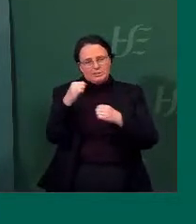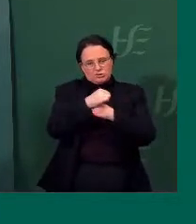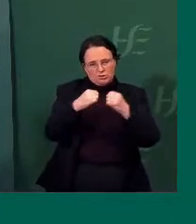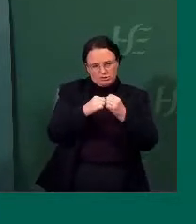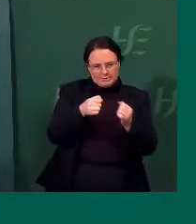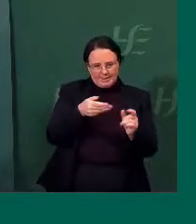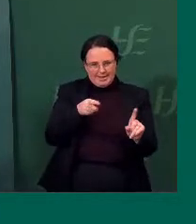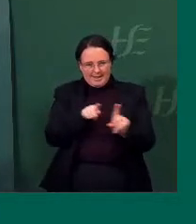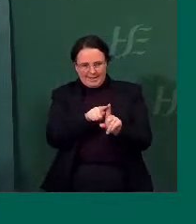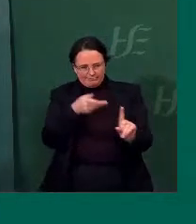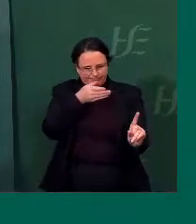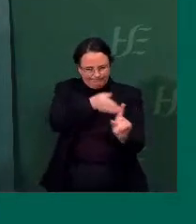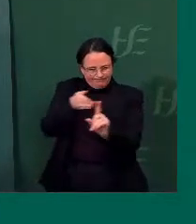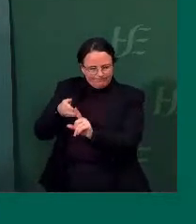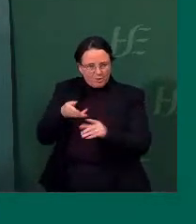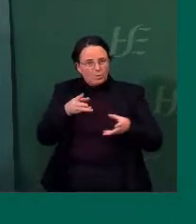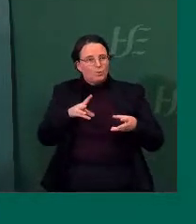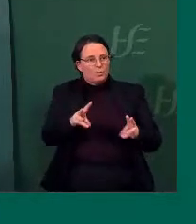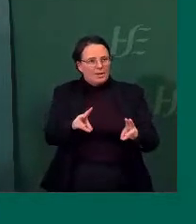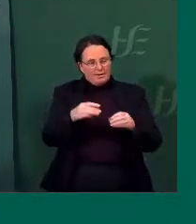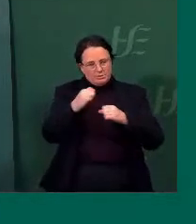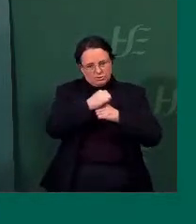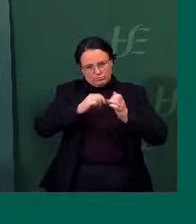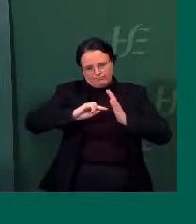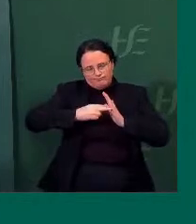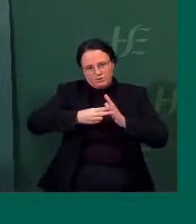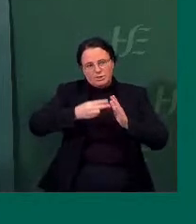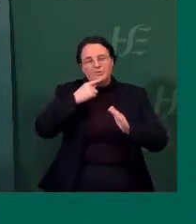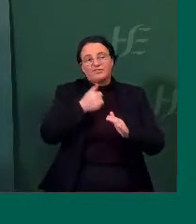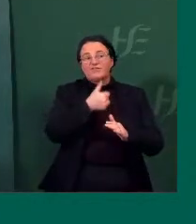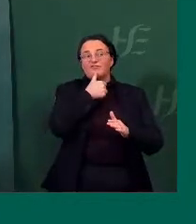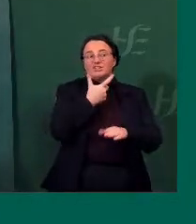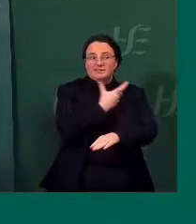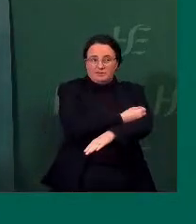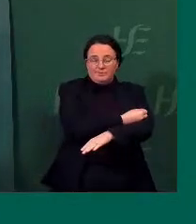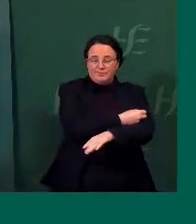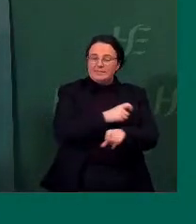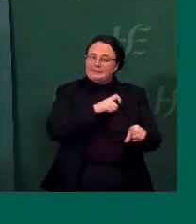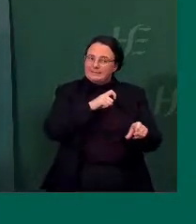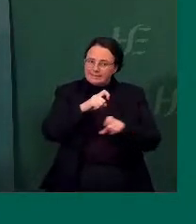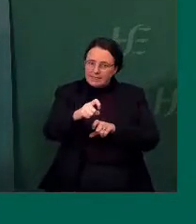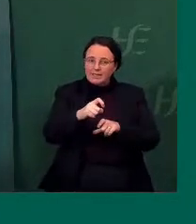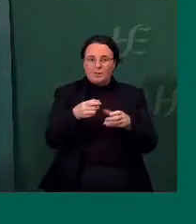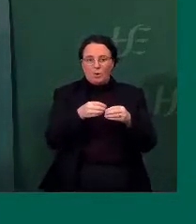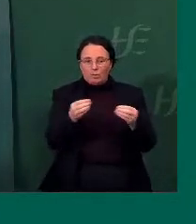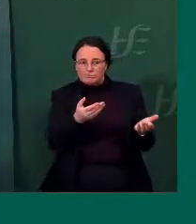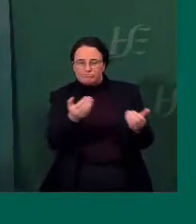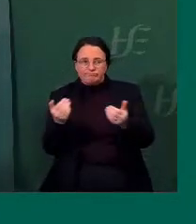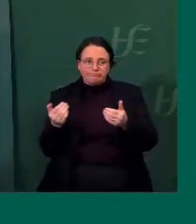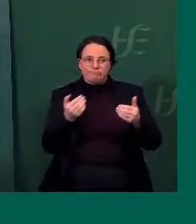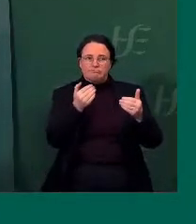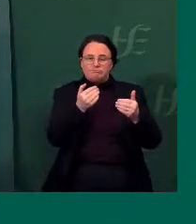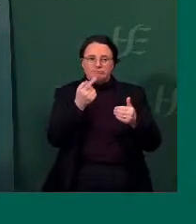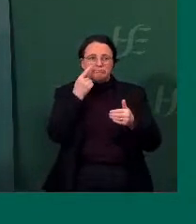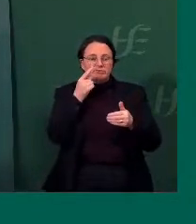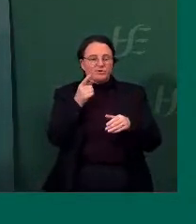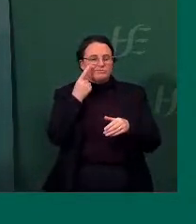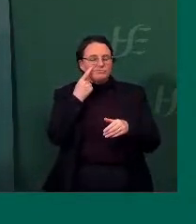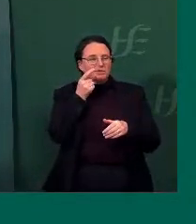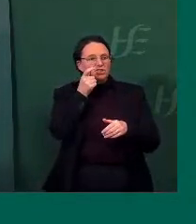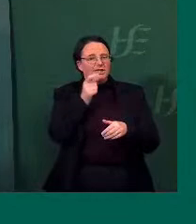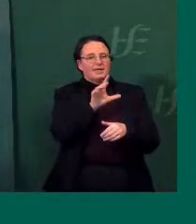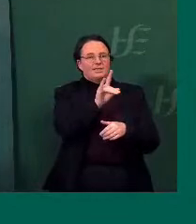targeted way. But again, as I mentioned earlier, for the primary vaccination, those channels are still open to people if people check out